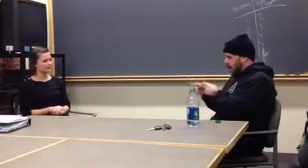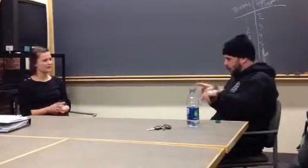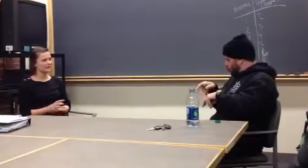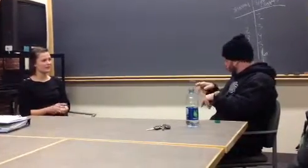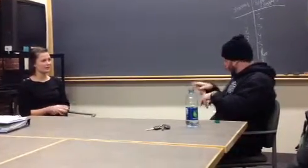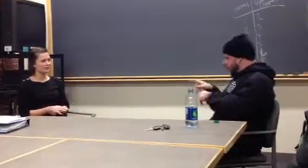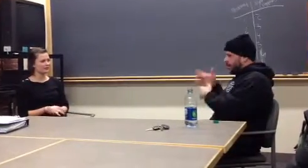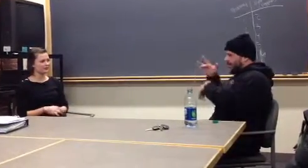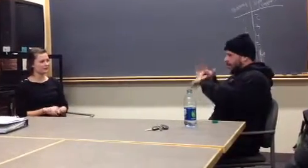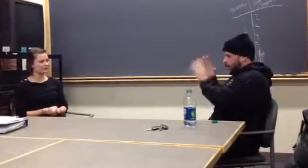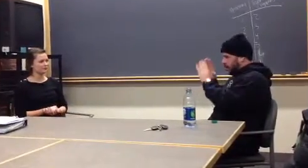And you take the ball and you will run.